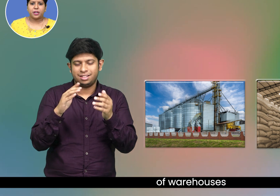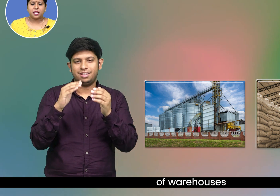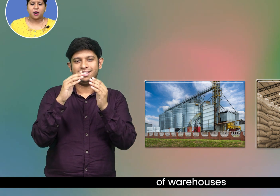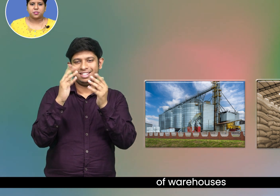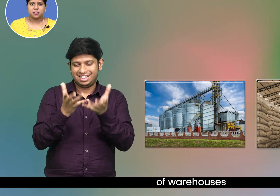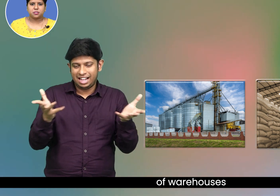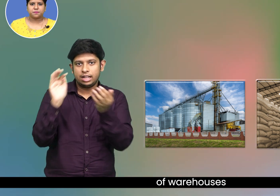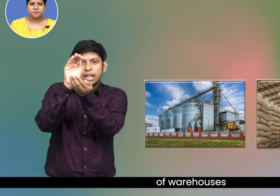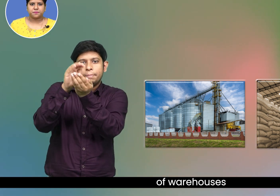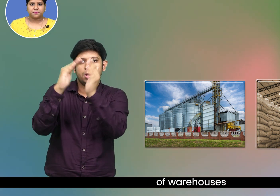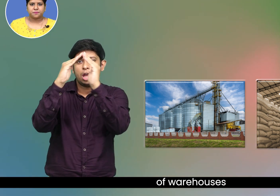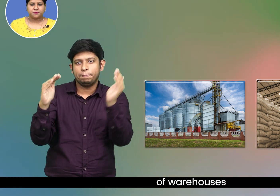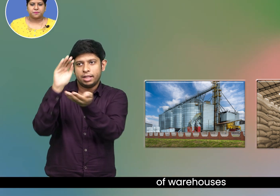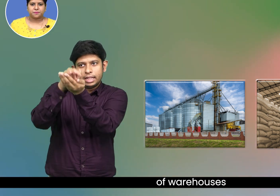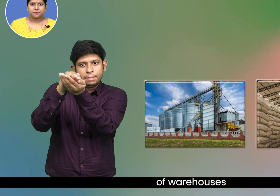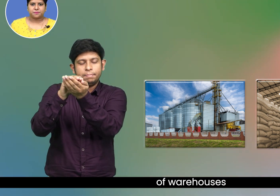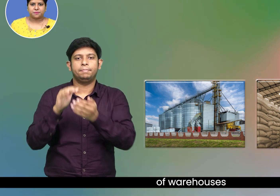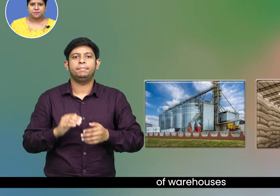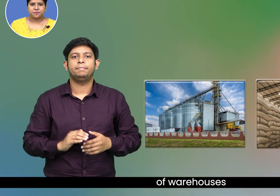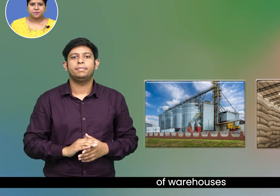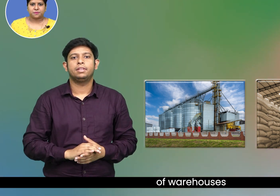of warehouses.